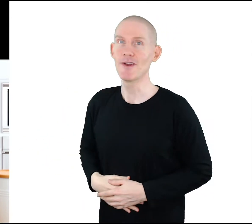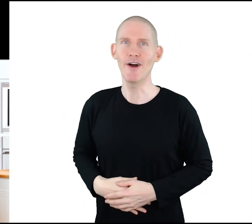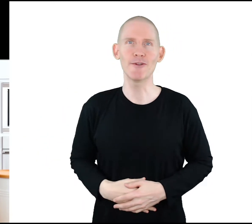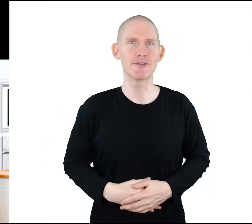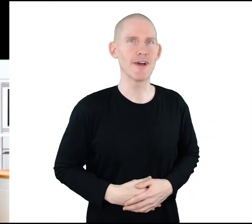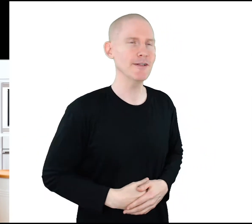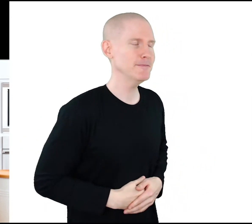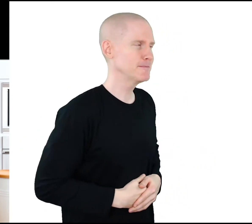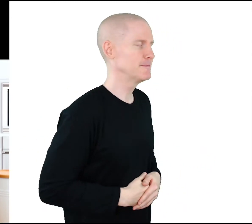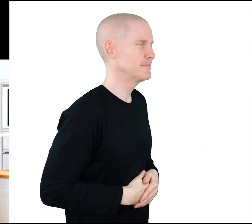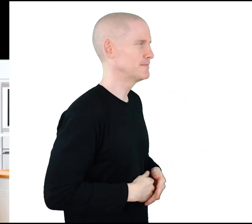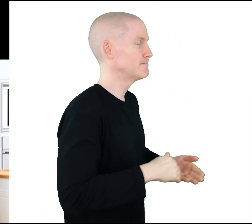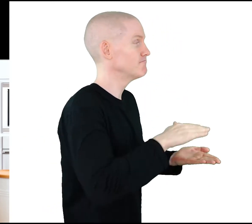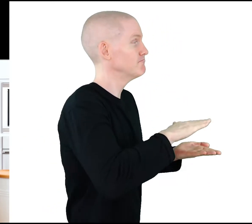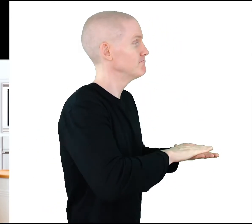Other side.